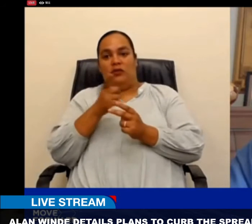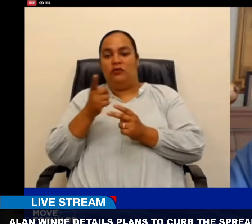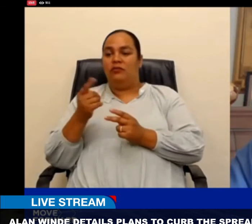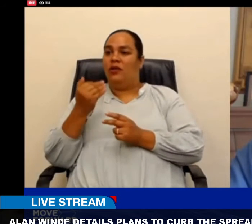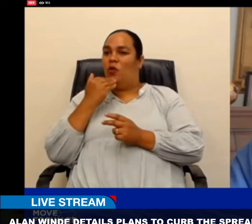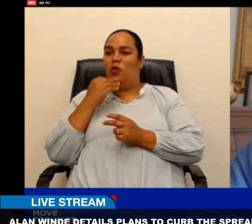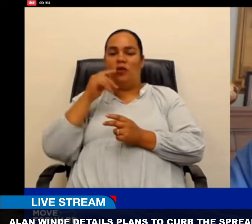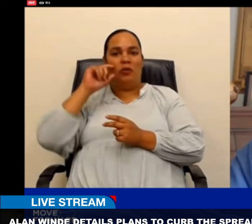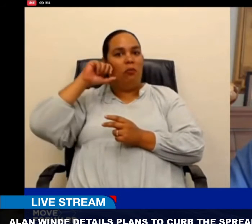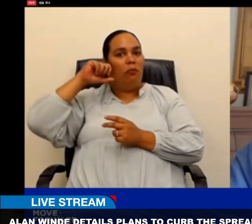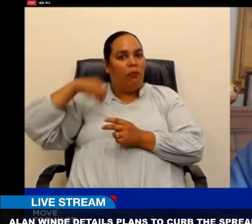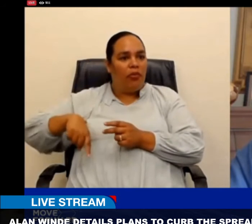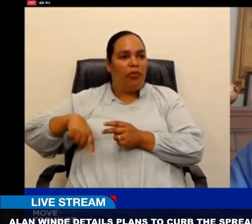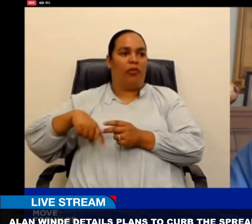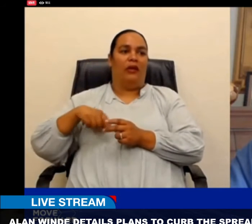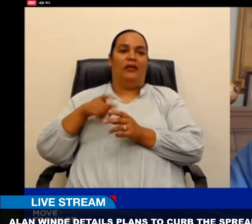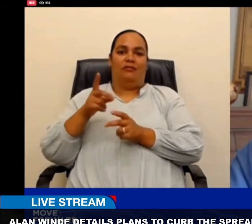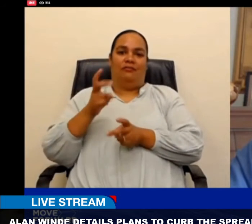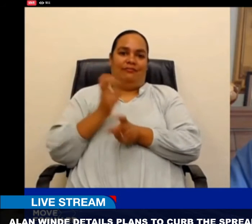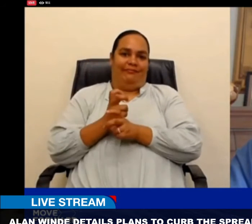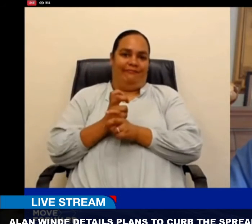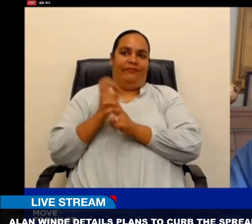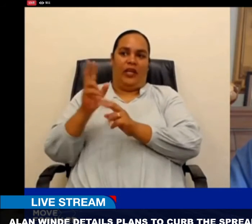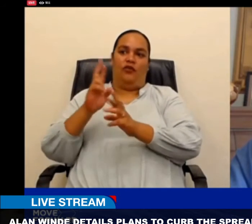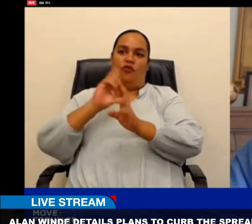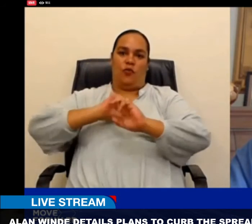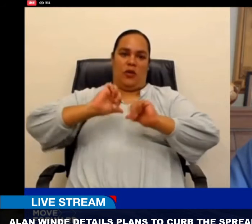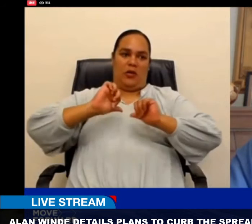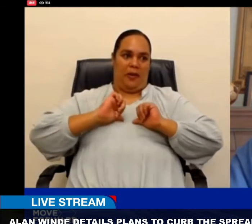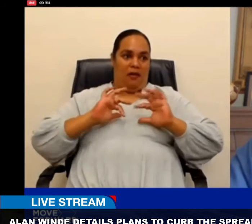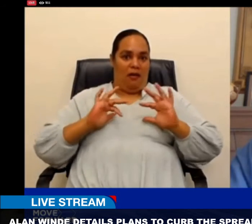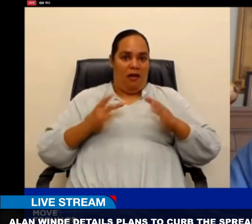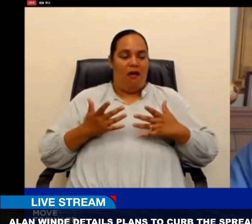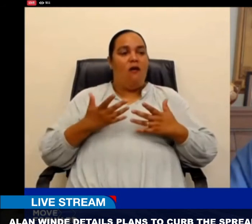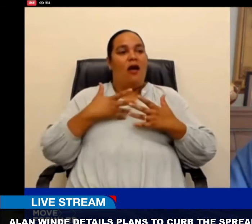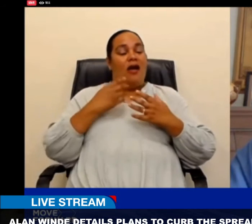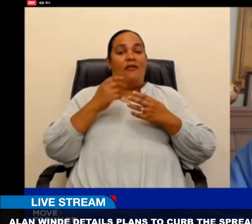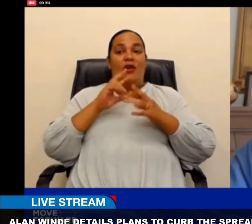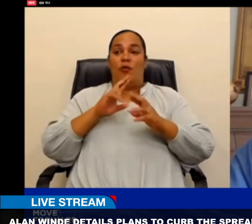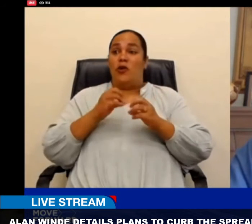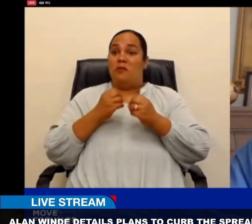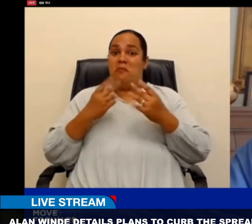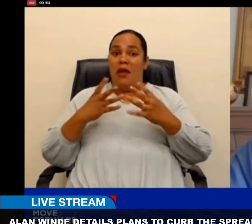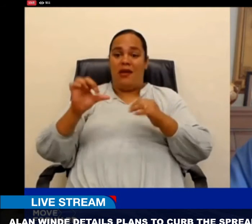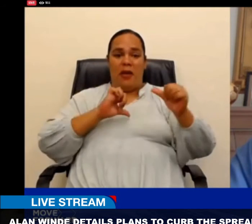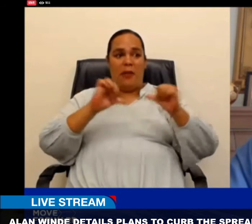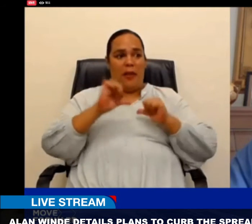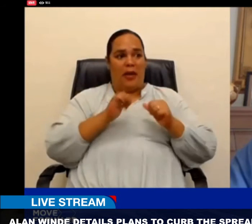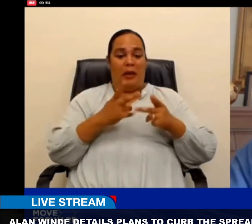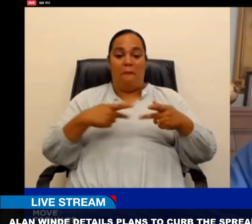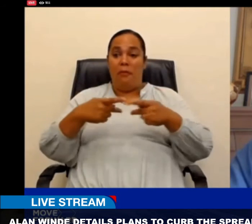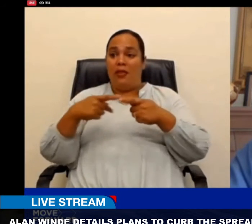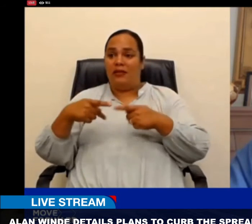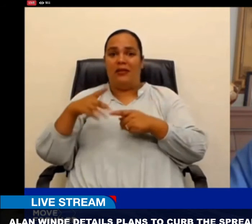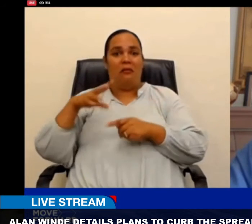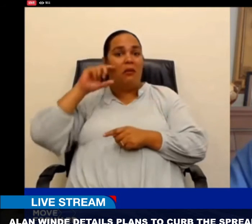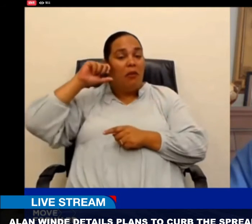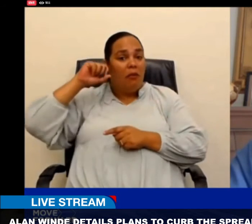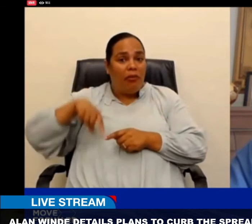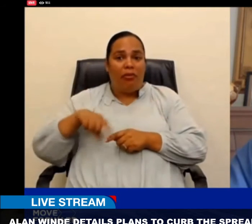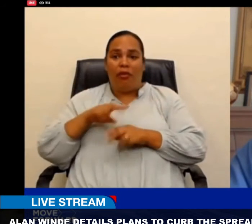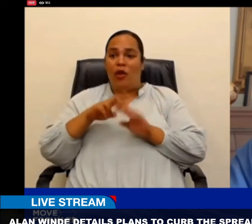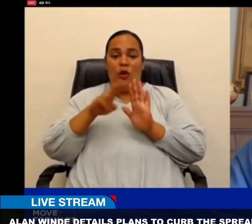And part of that consultation and report back, we have many reports on places where people are not adhering to the